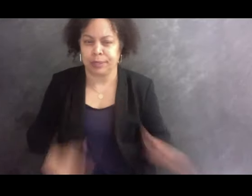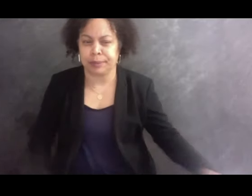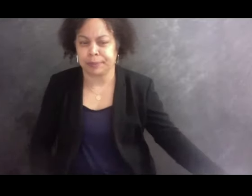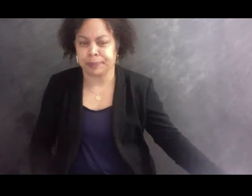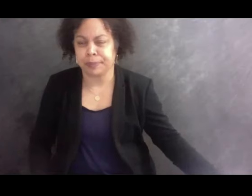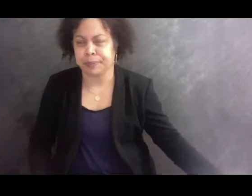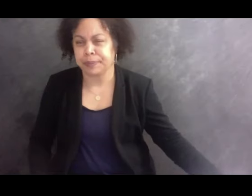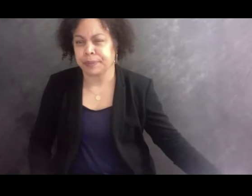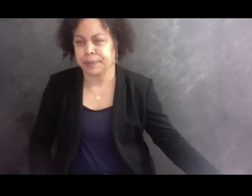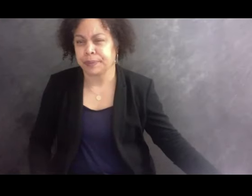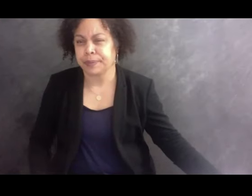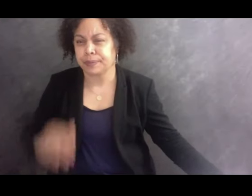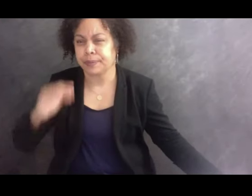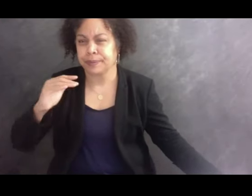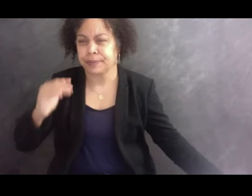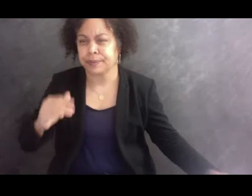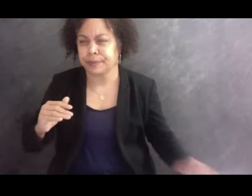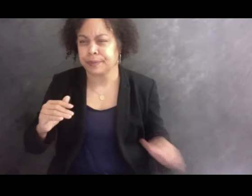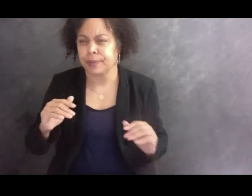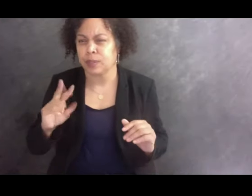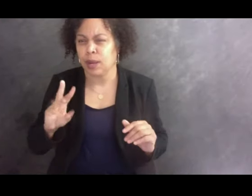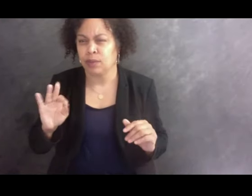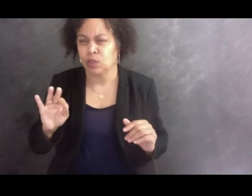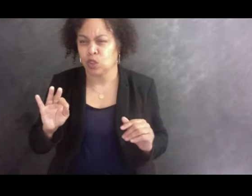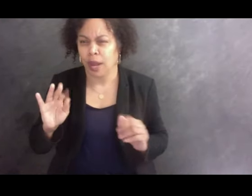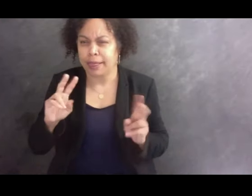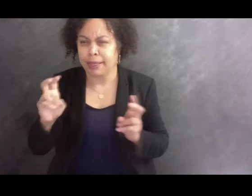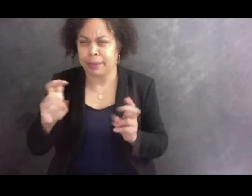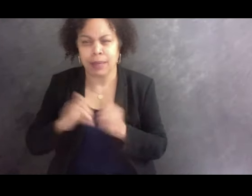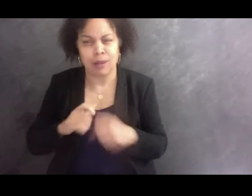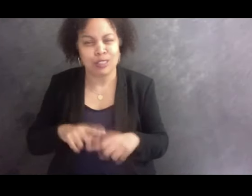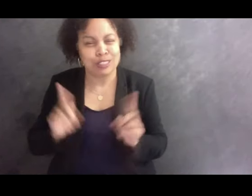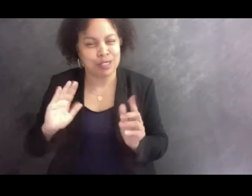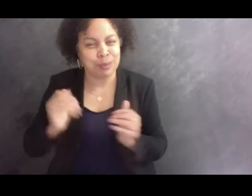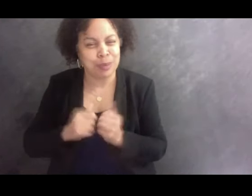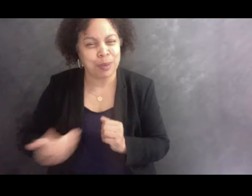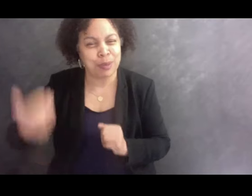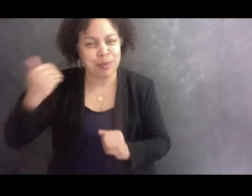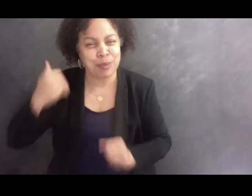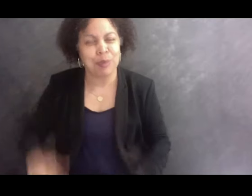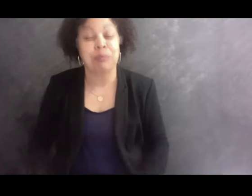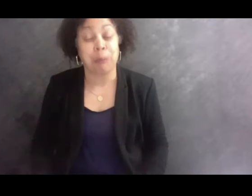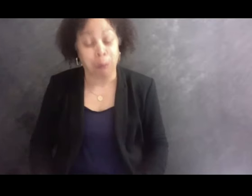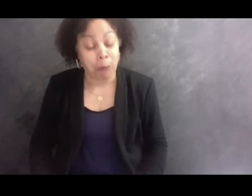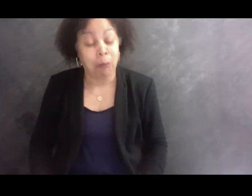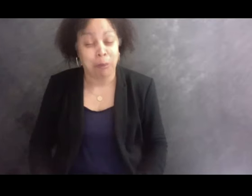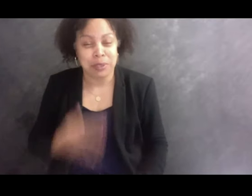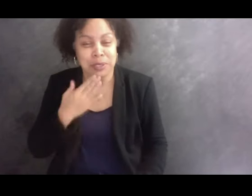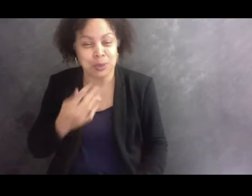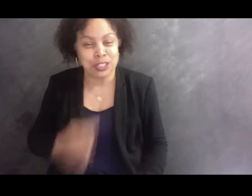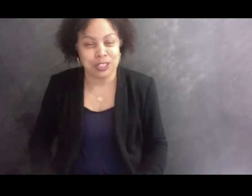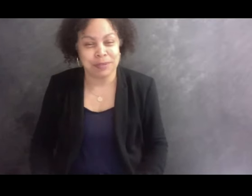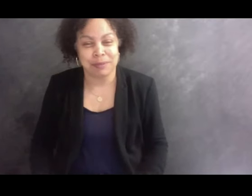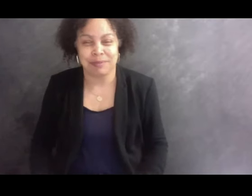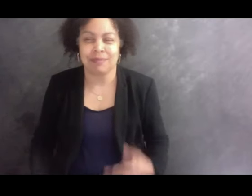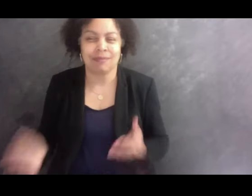Next question is, how is the Wild Futures theme different from previous years in terms of innovation? That's a great question. In many ways, it's kind of just